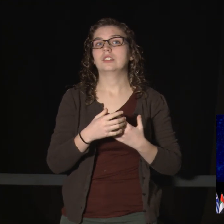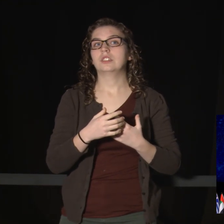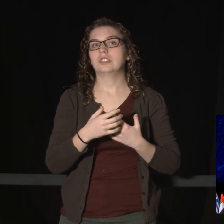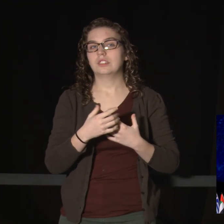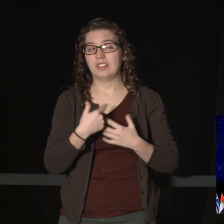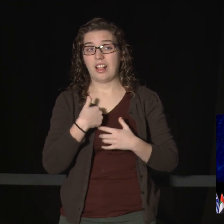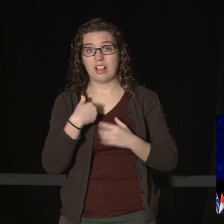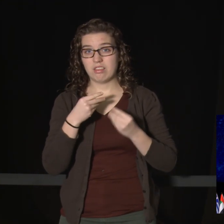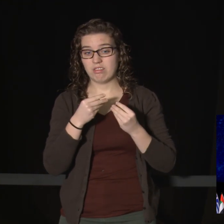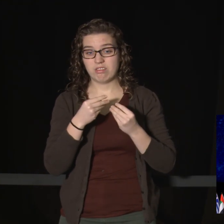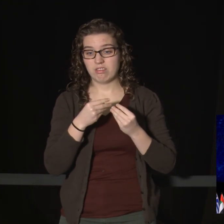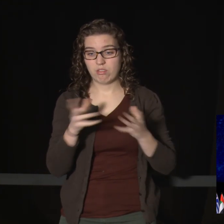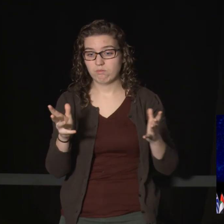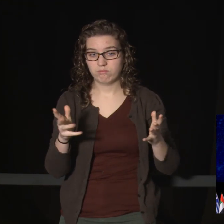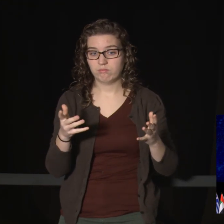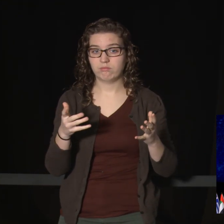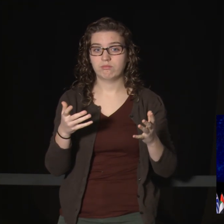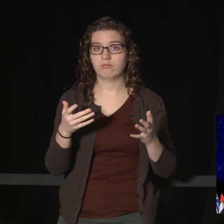I'll lose.